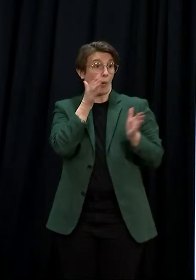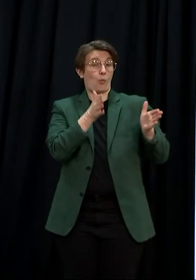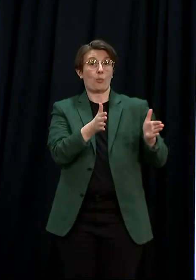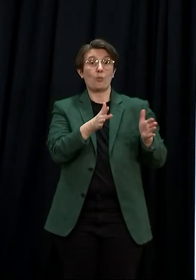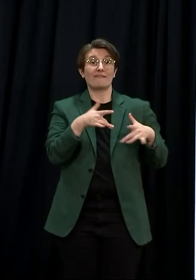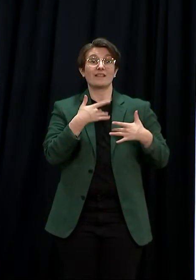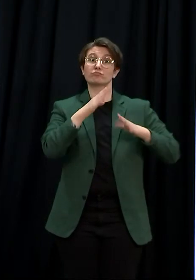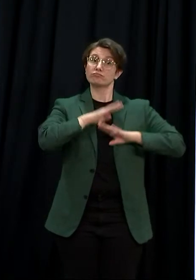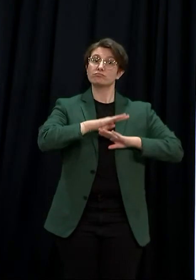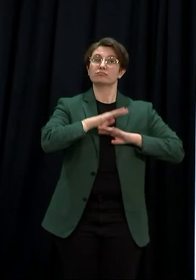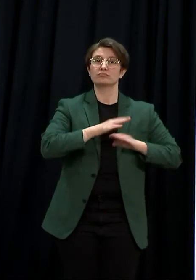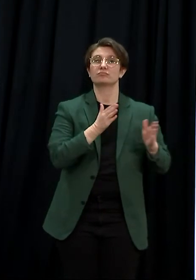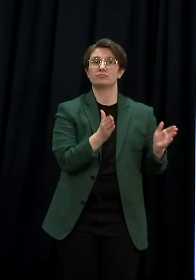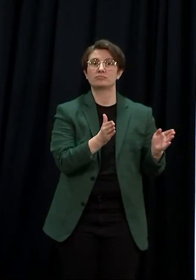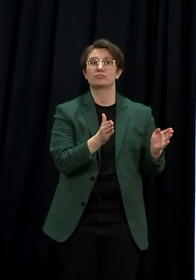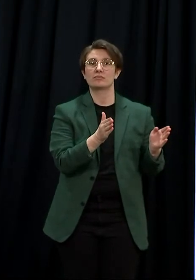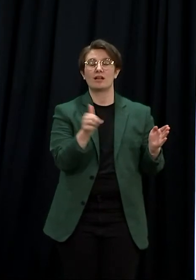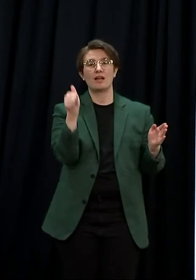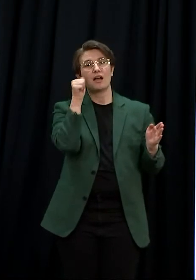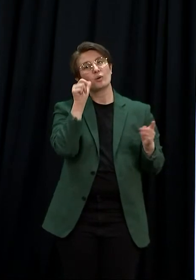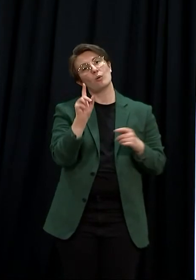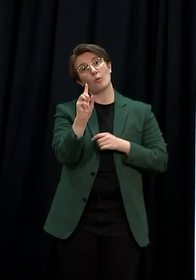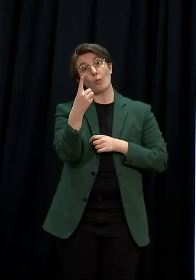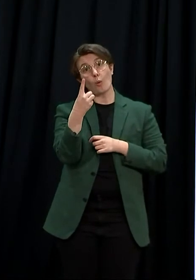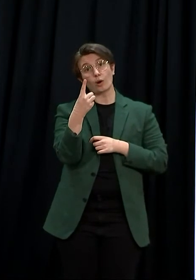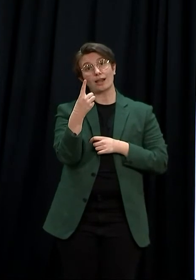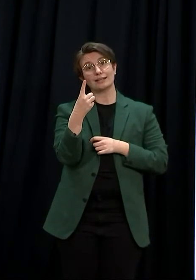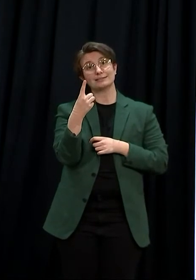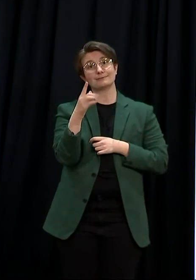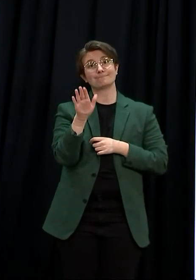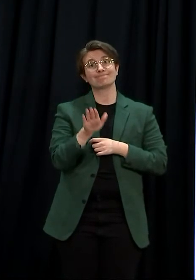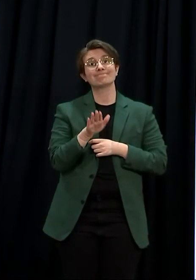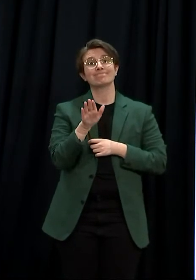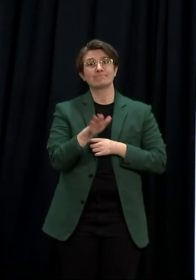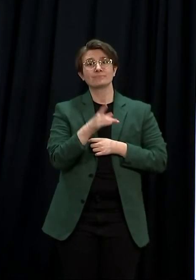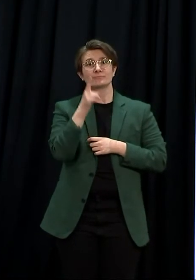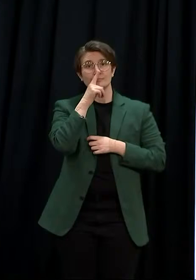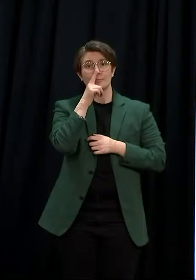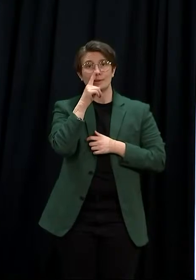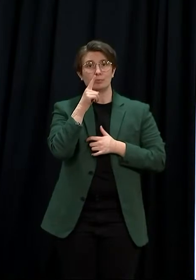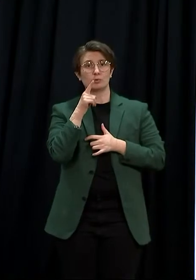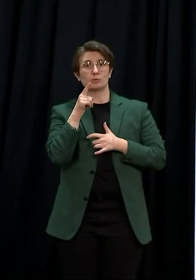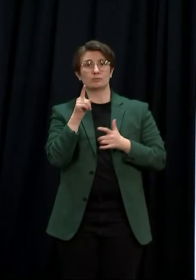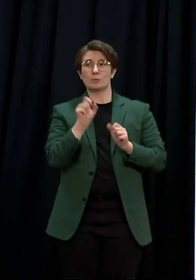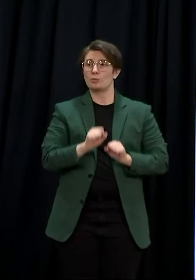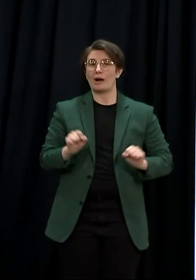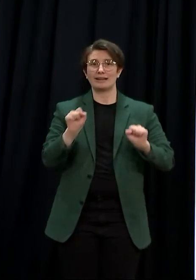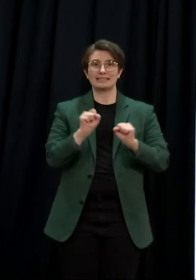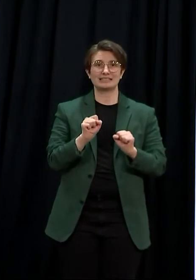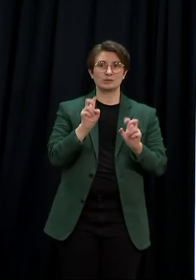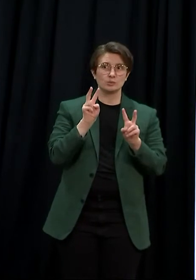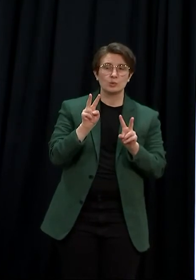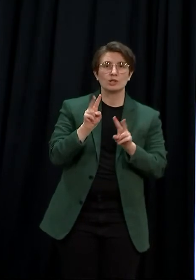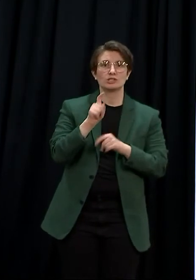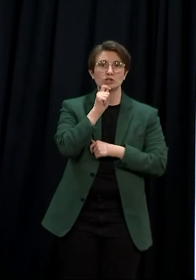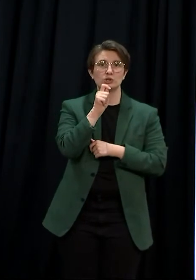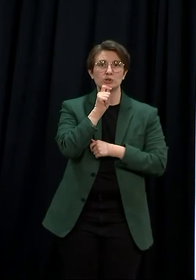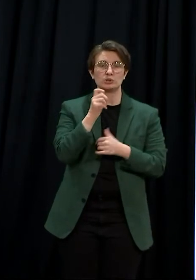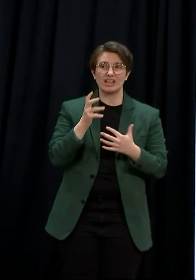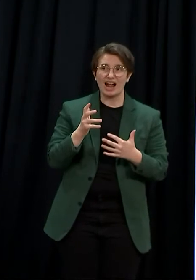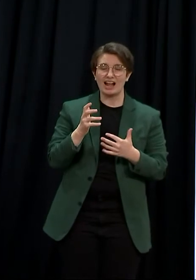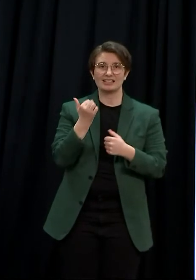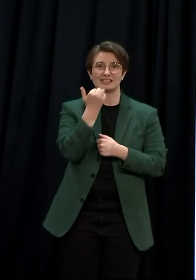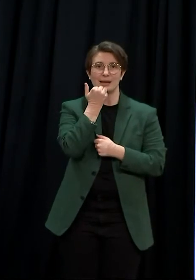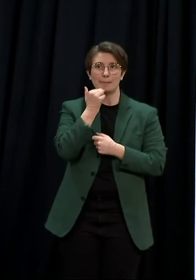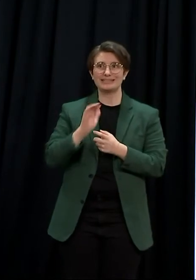this is on Auckland, who are experiencing the anxiety of the case numbers every day and the reporting of some of those details.